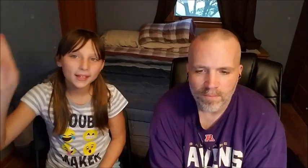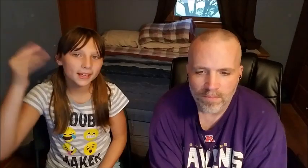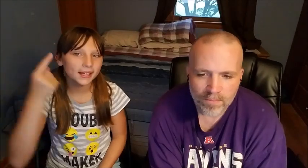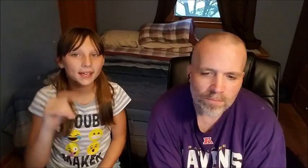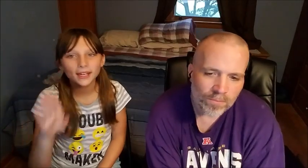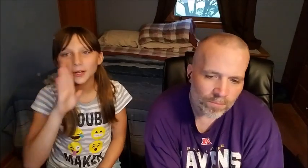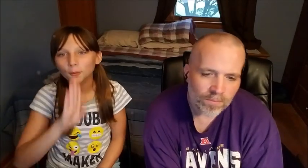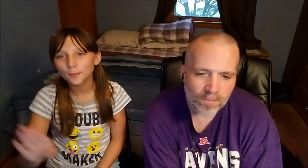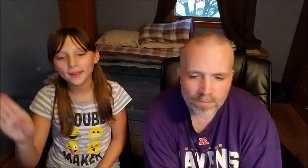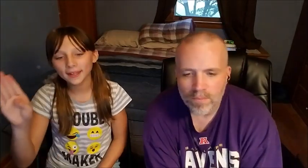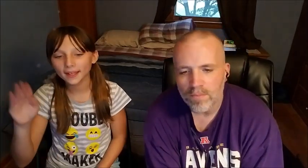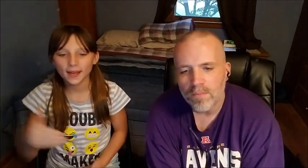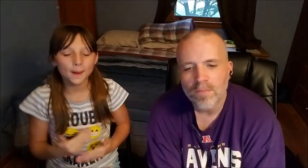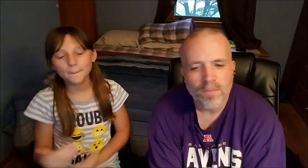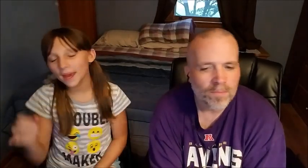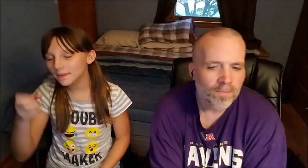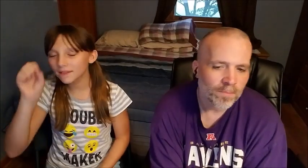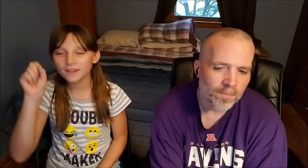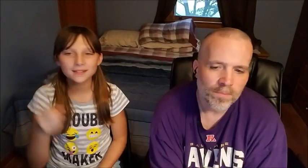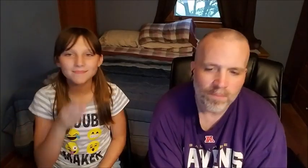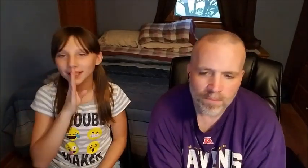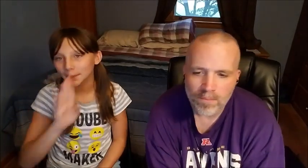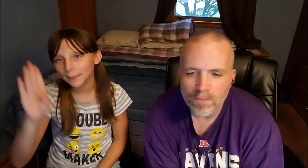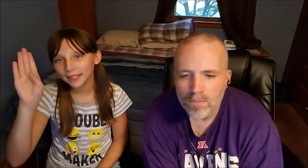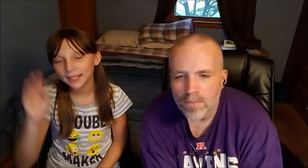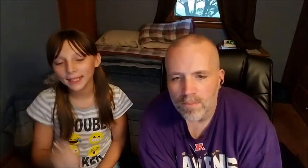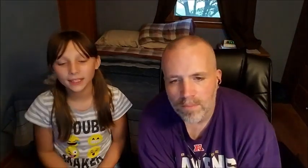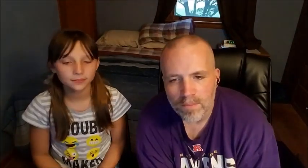be, it'll be Baby, if it's meant to be